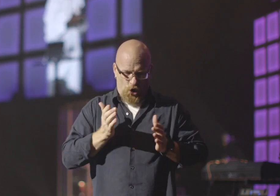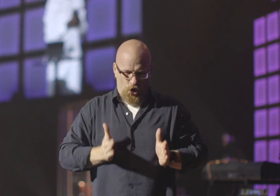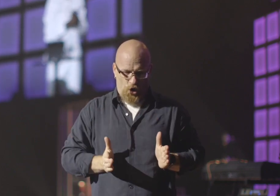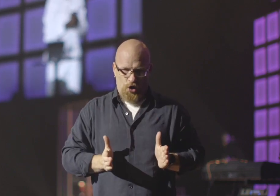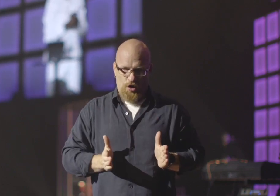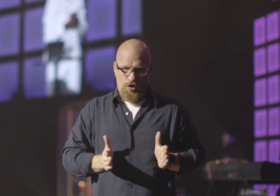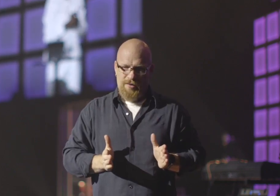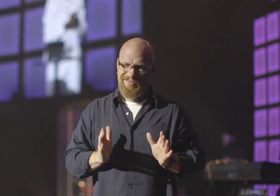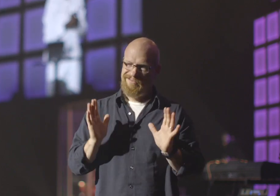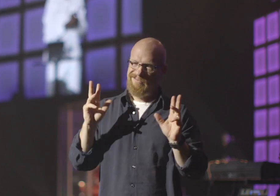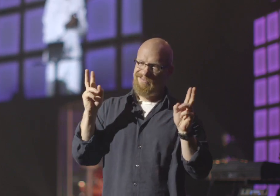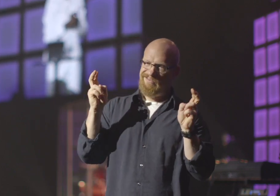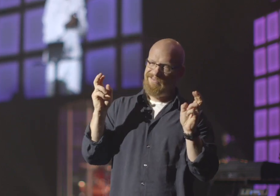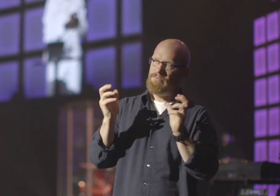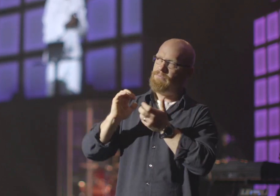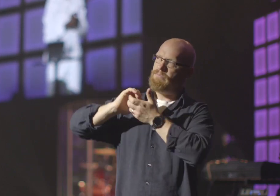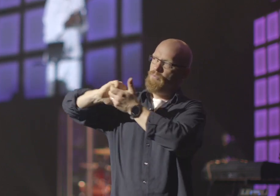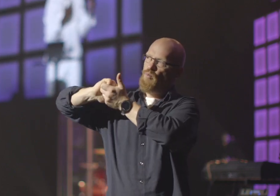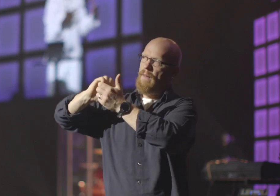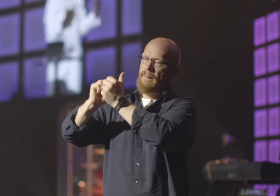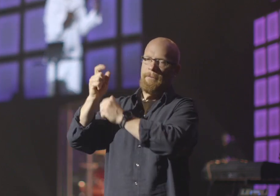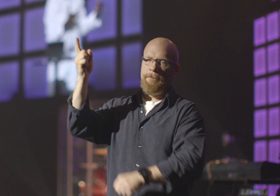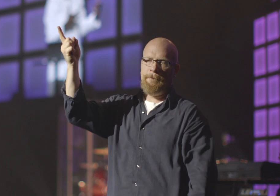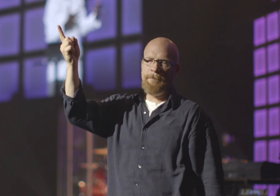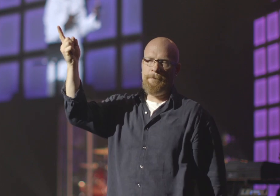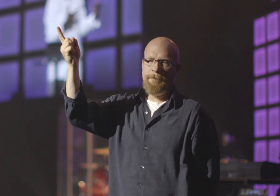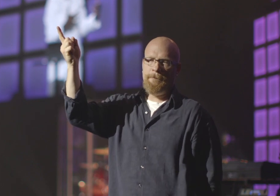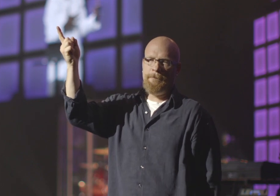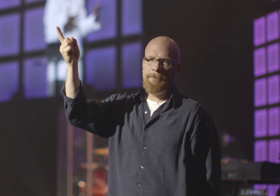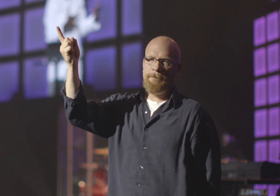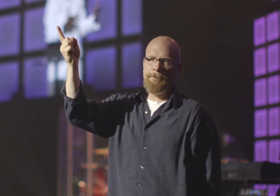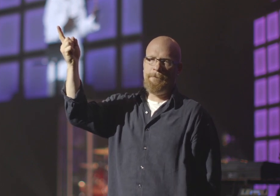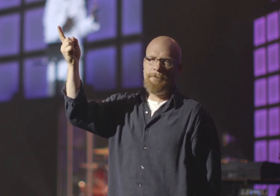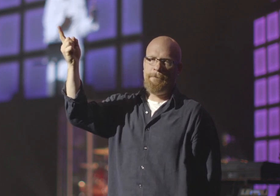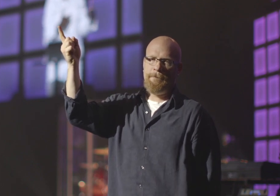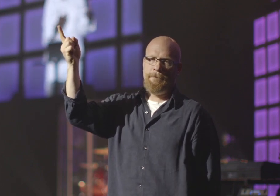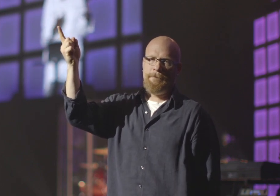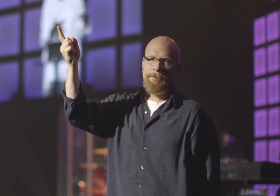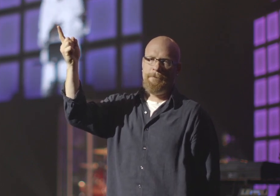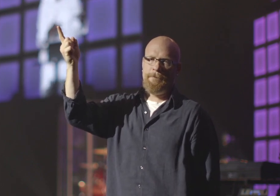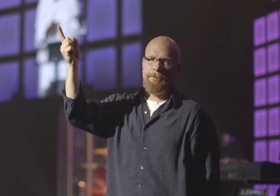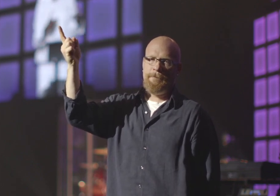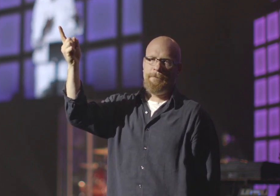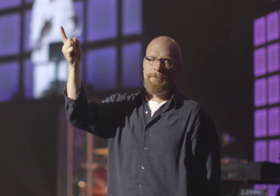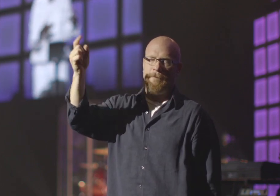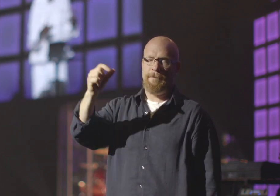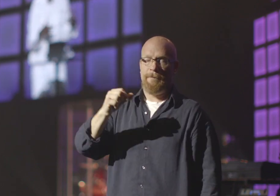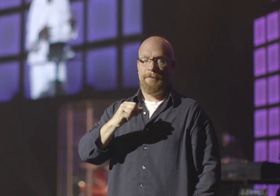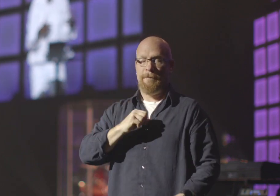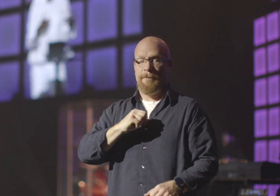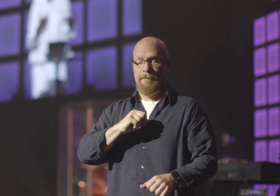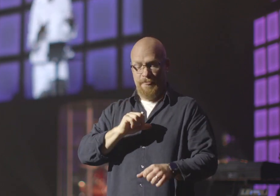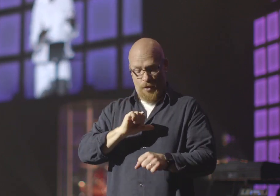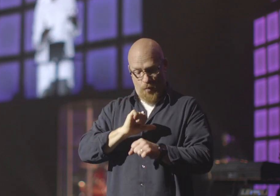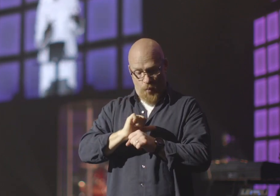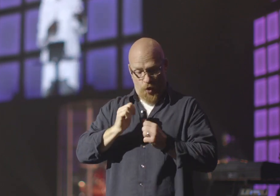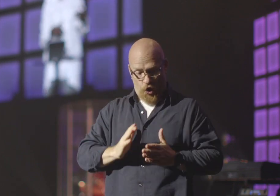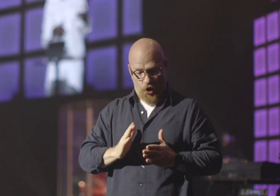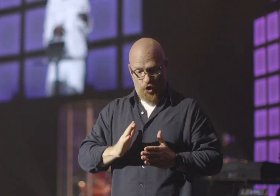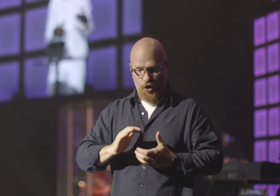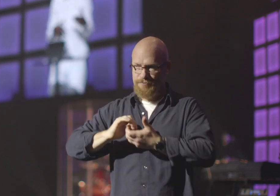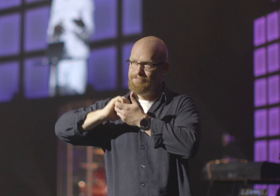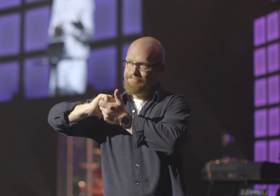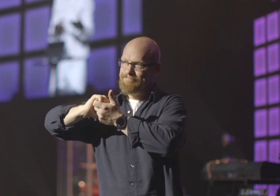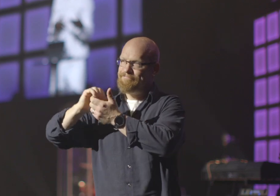with God. We should share our faith this morning because we are workers together with God. In